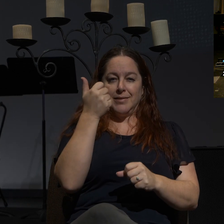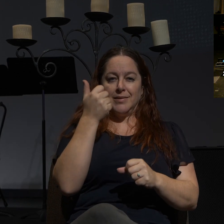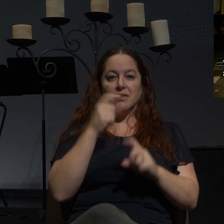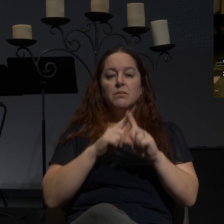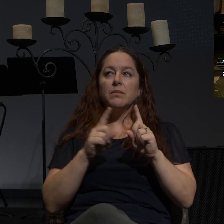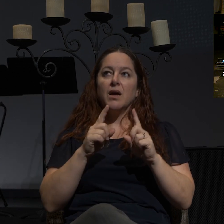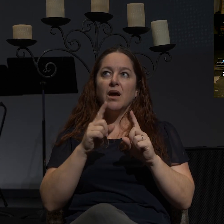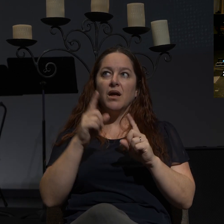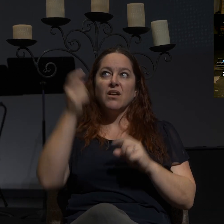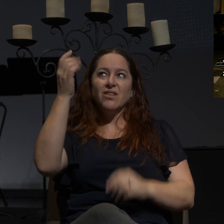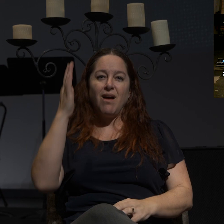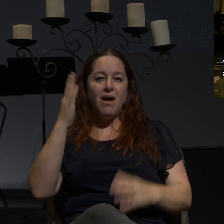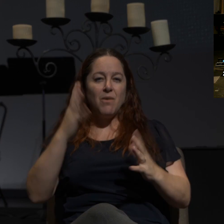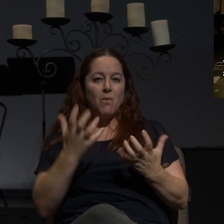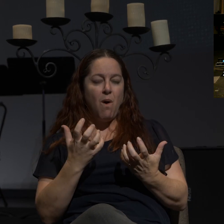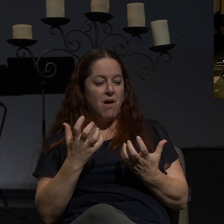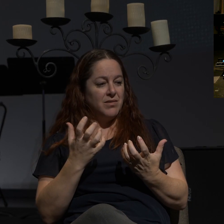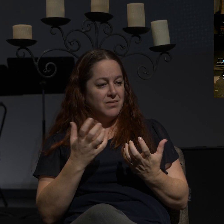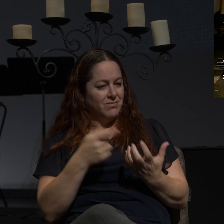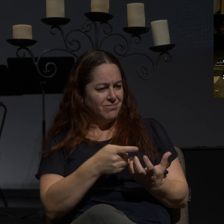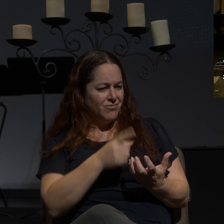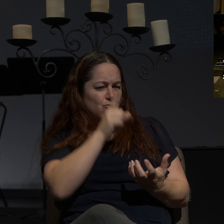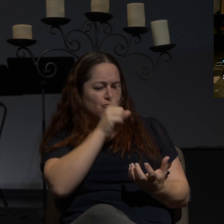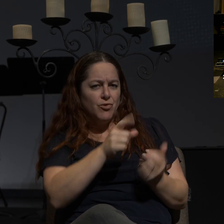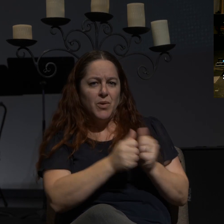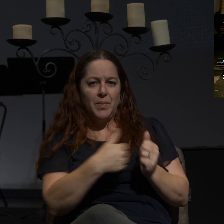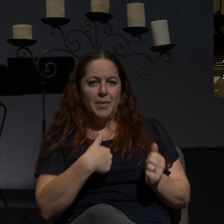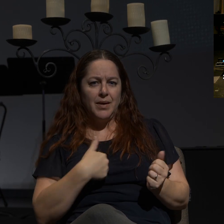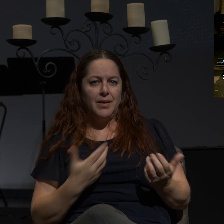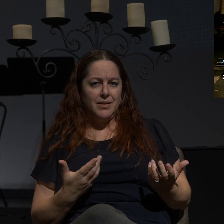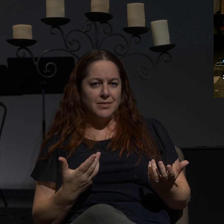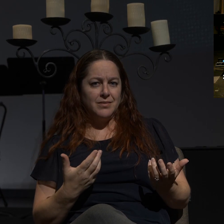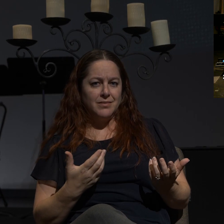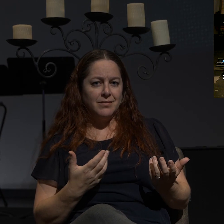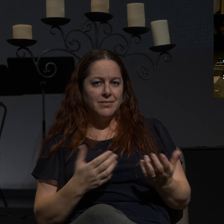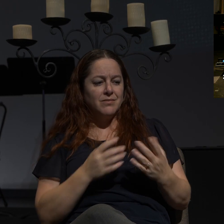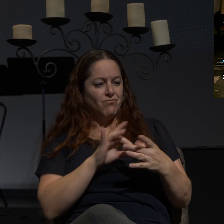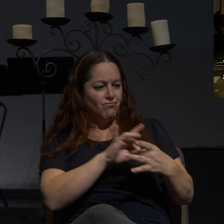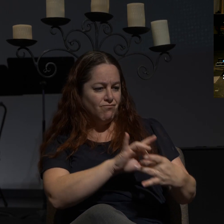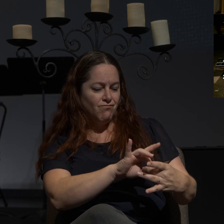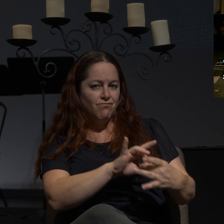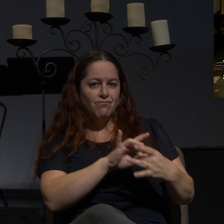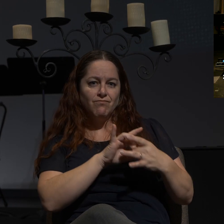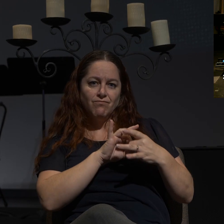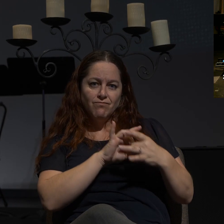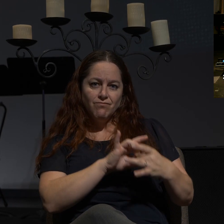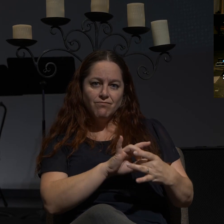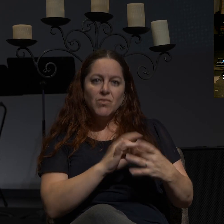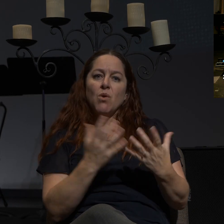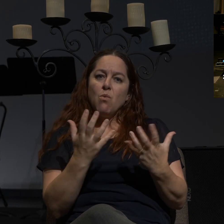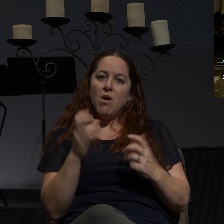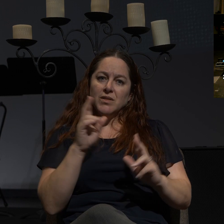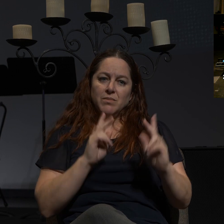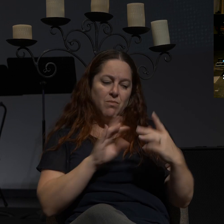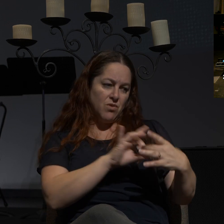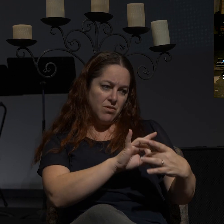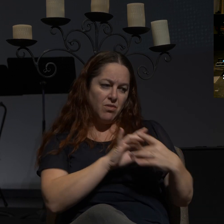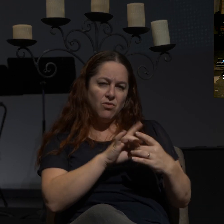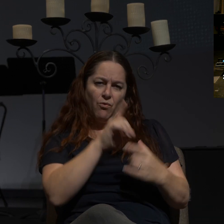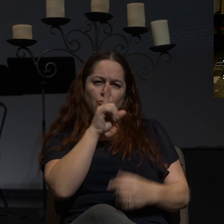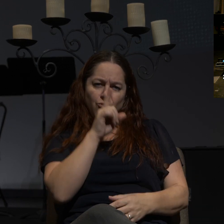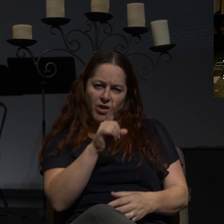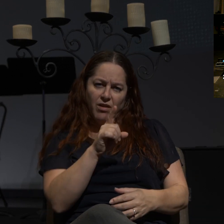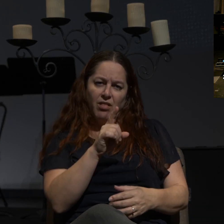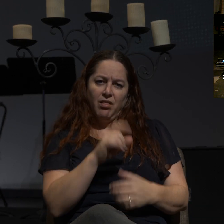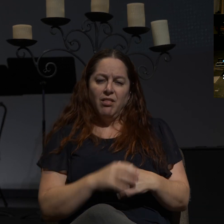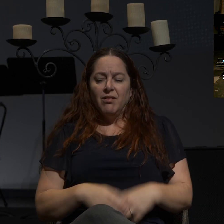wants is he wants his people to be real with him. He wants his people to be real